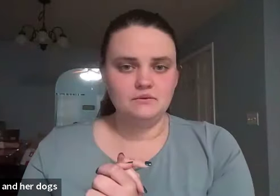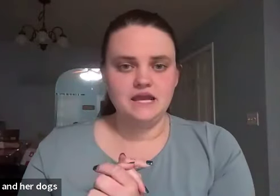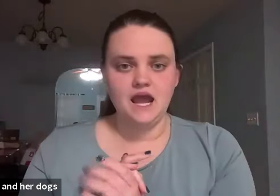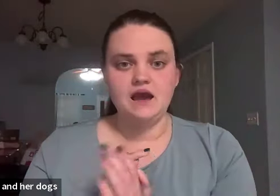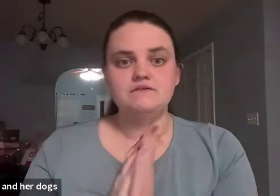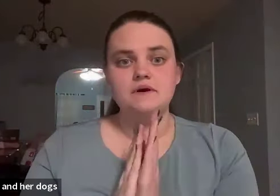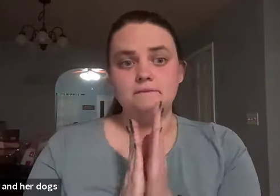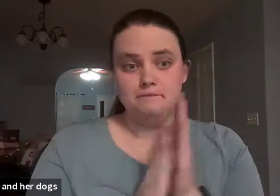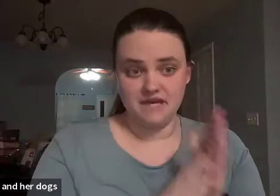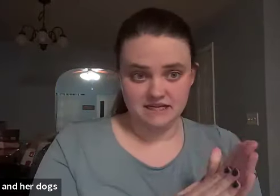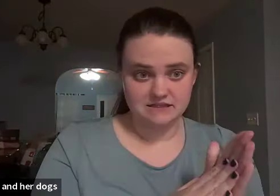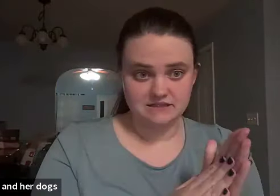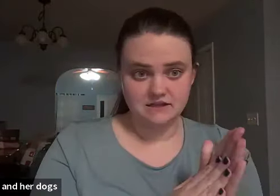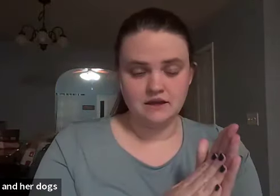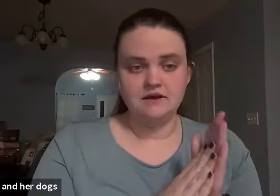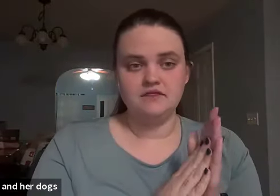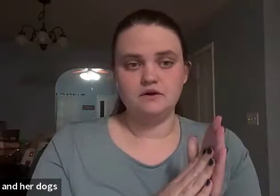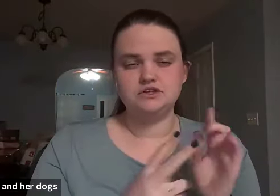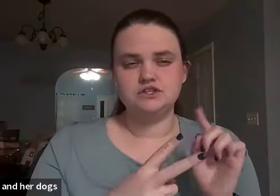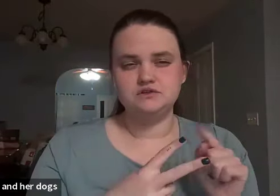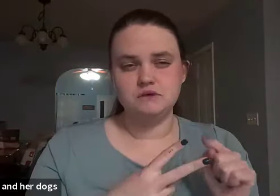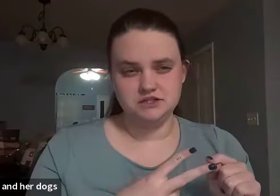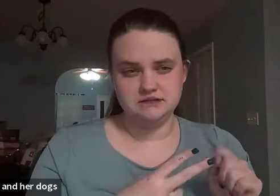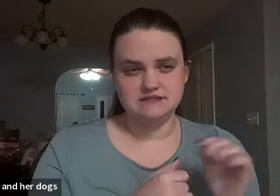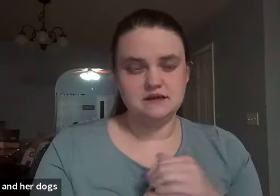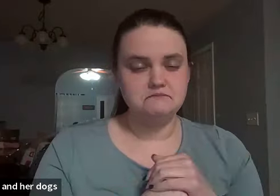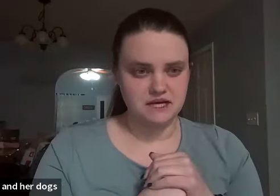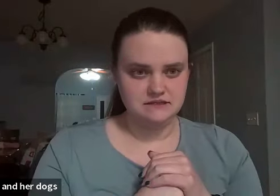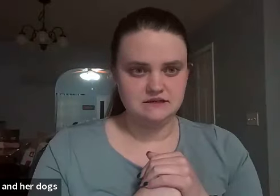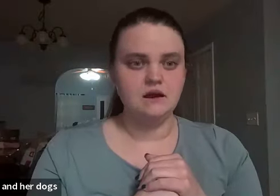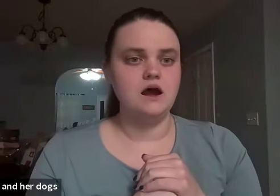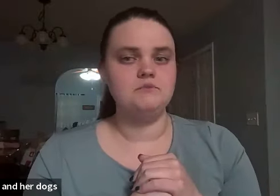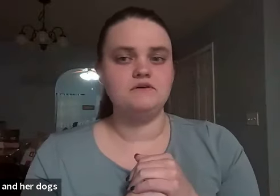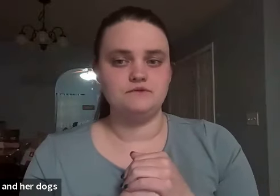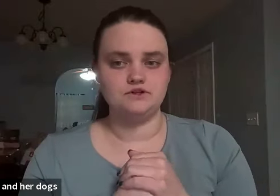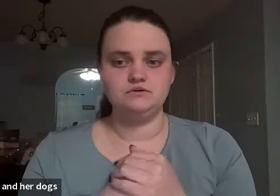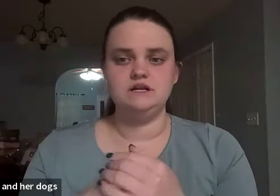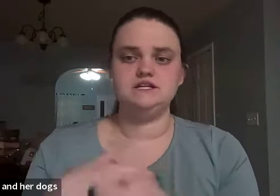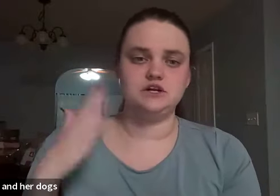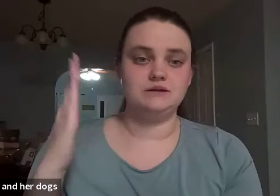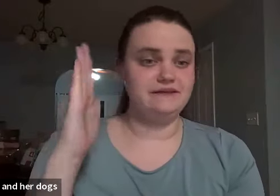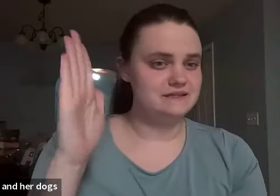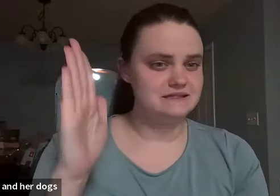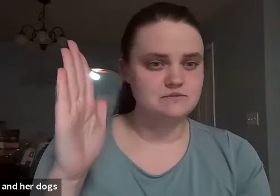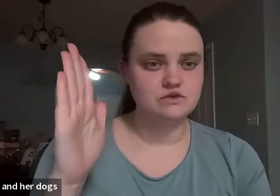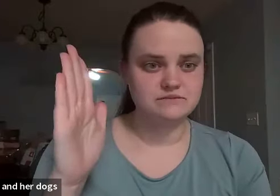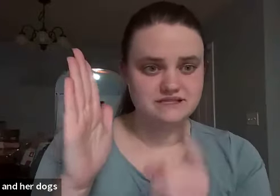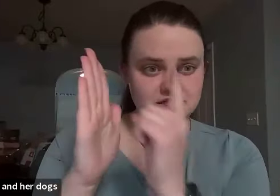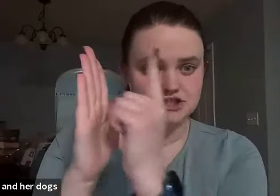Then we have minute. There are 2 ways you can sign minute. The first one is you're going to be in that same sort of